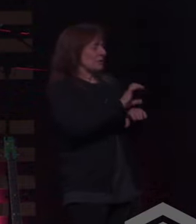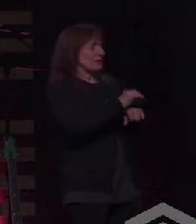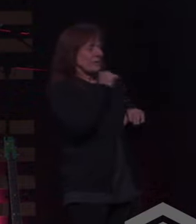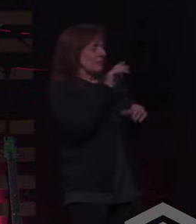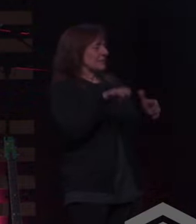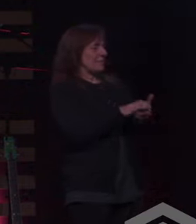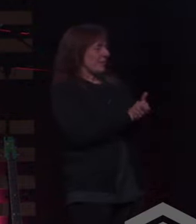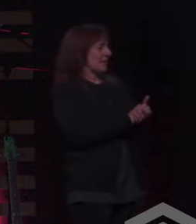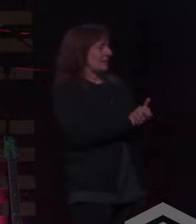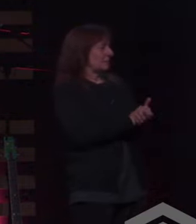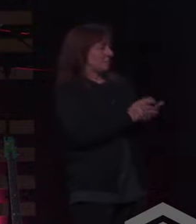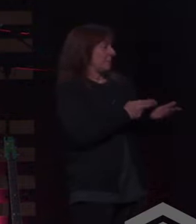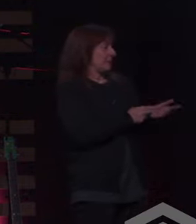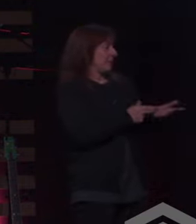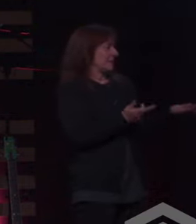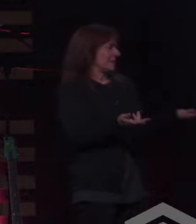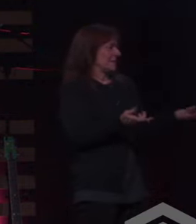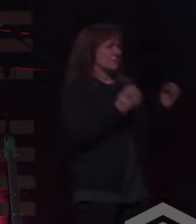to be honest with you.